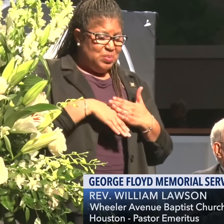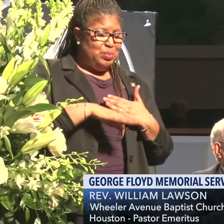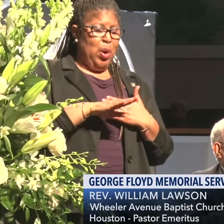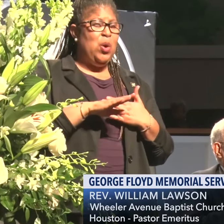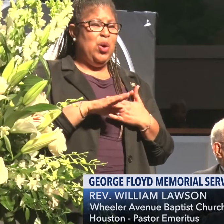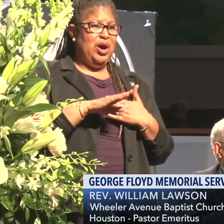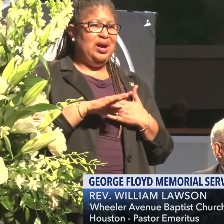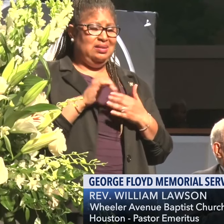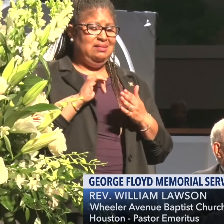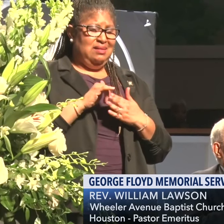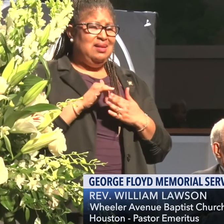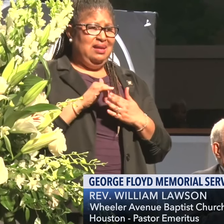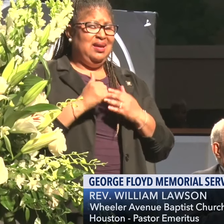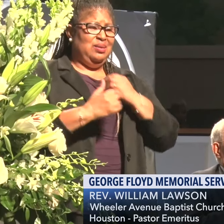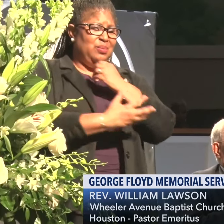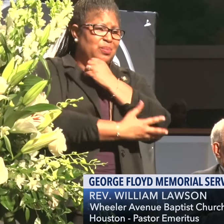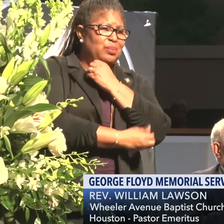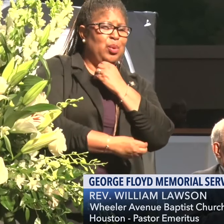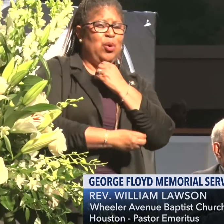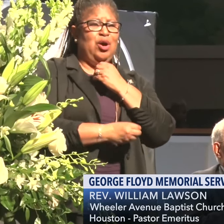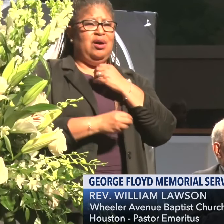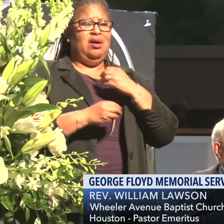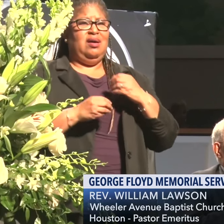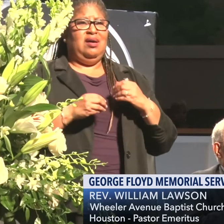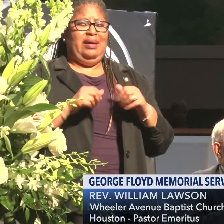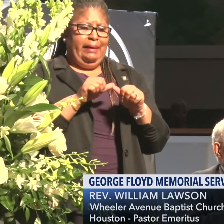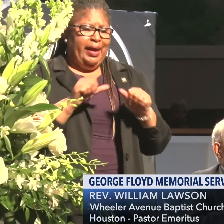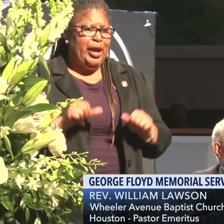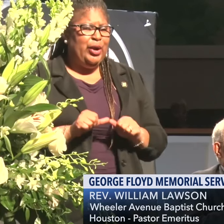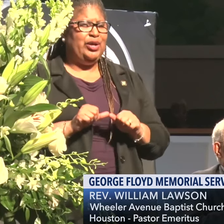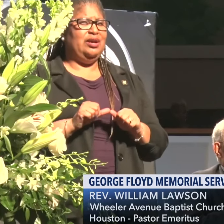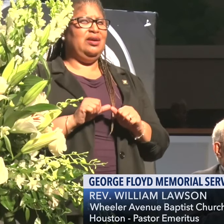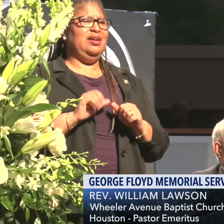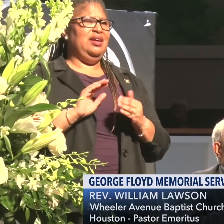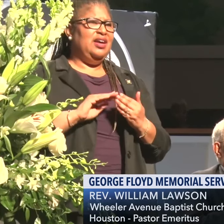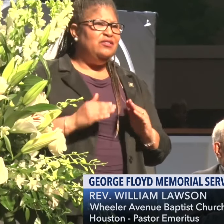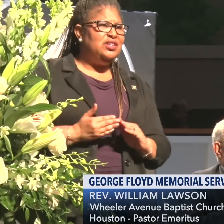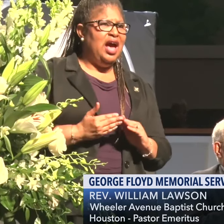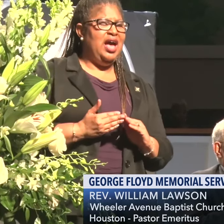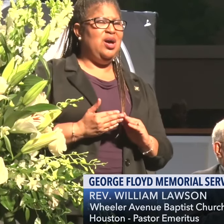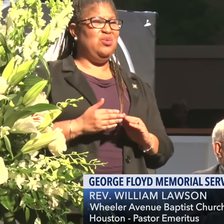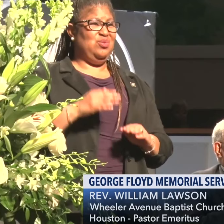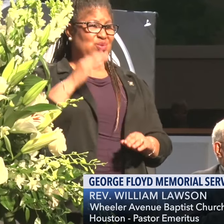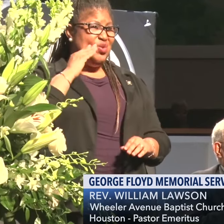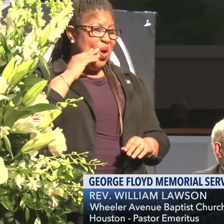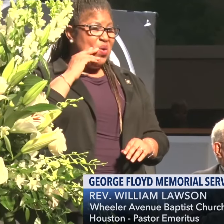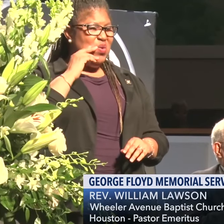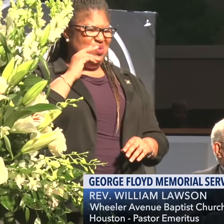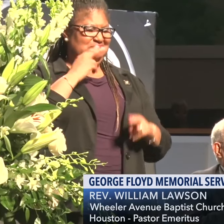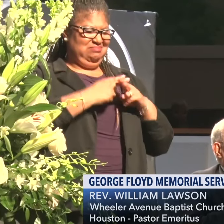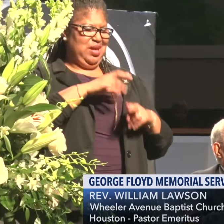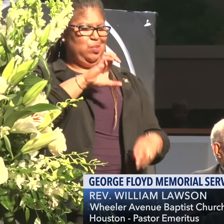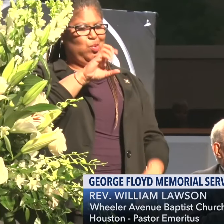manger, born in a stable like Holmes,